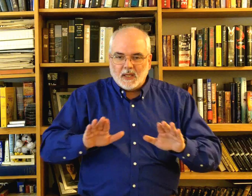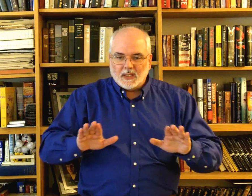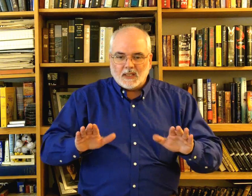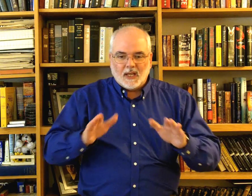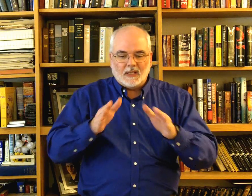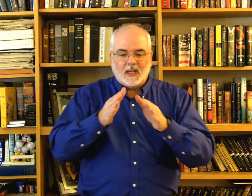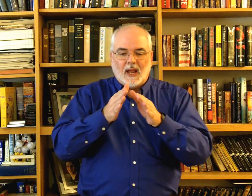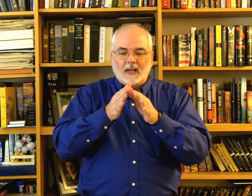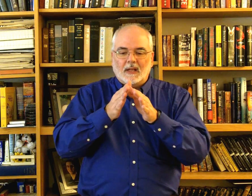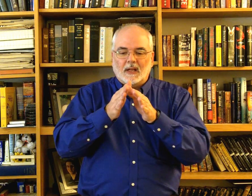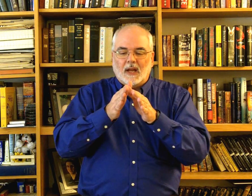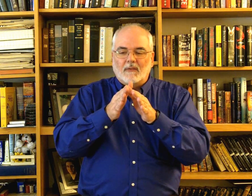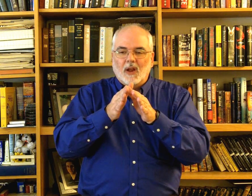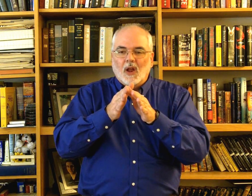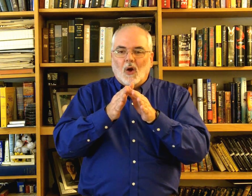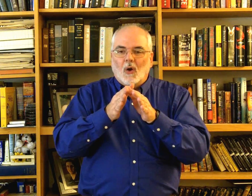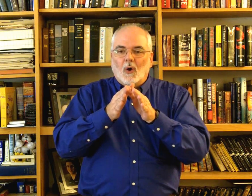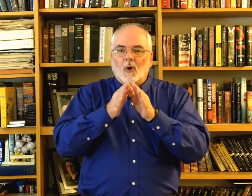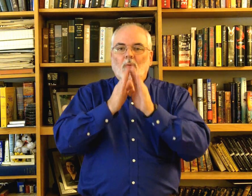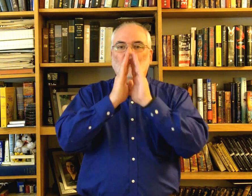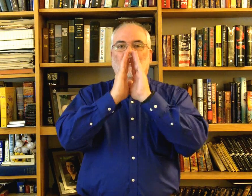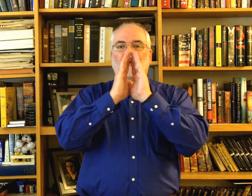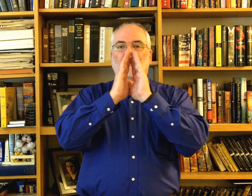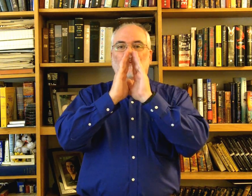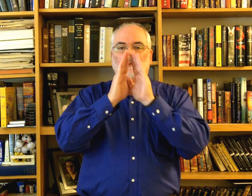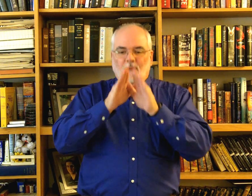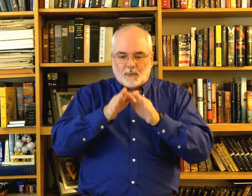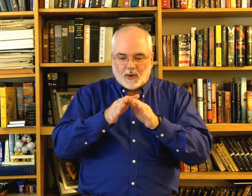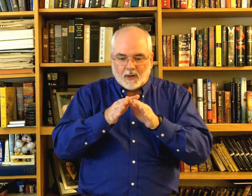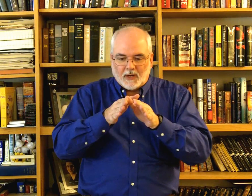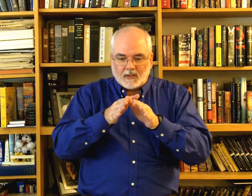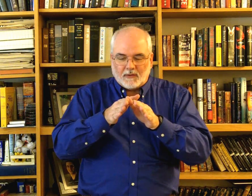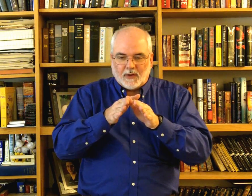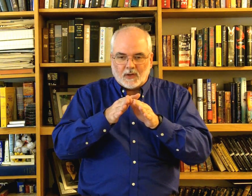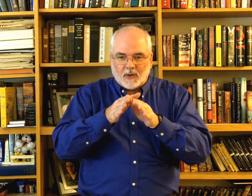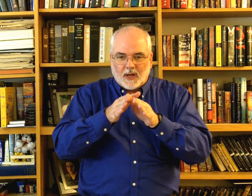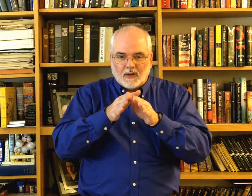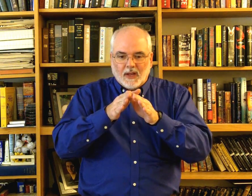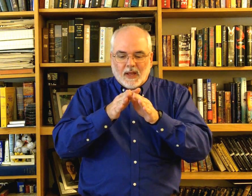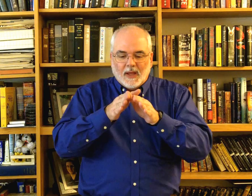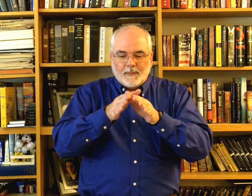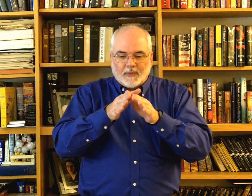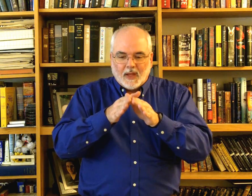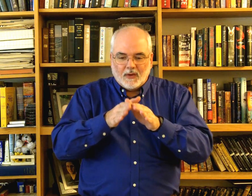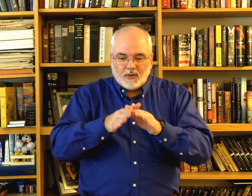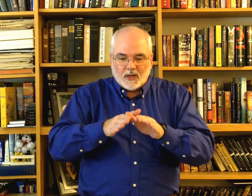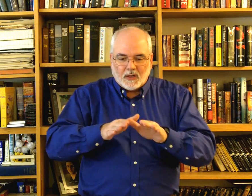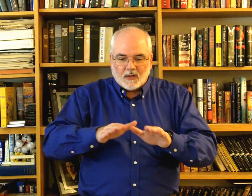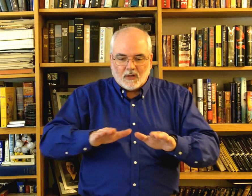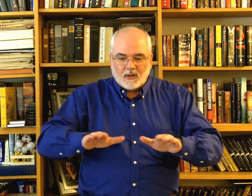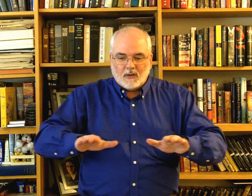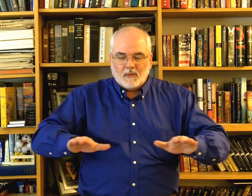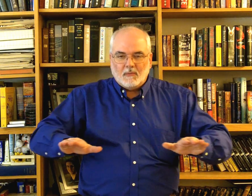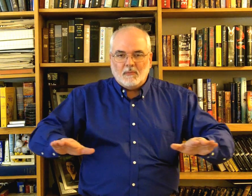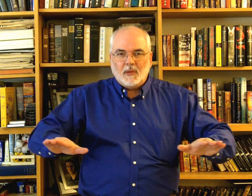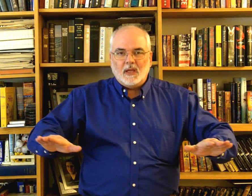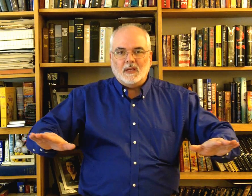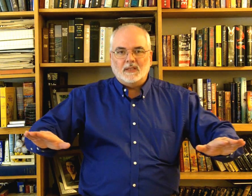Peace. It's kind of almost like you're going to come up for prayer, but your fingers are out. And you just kind of, peace.